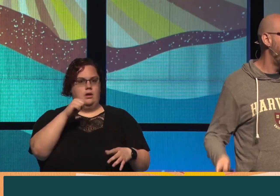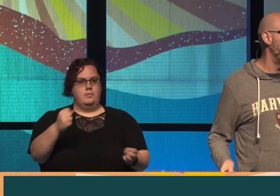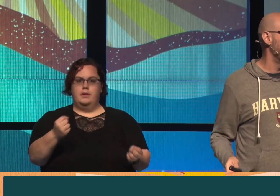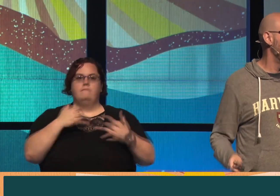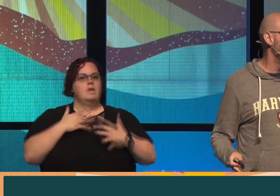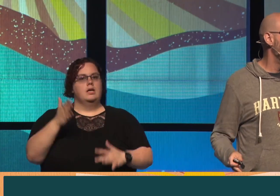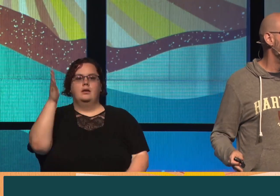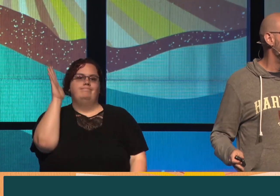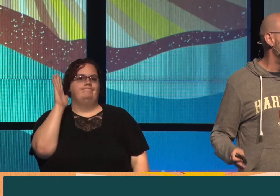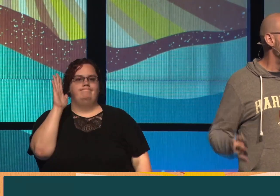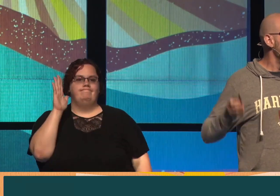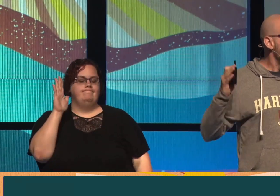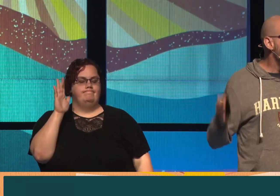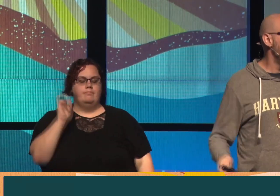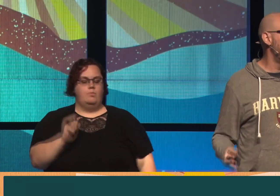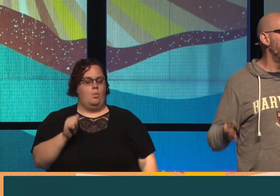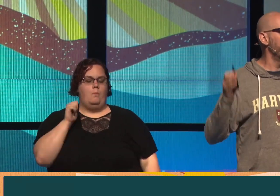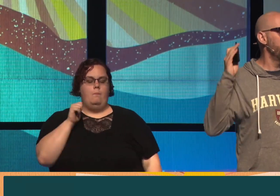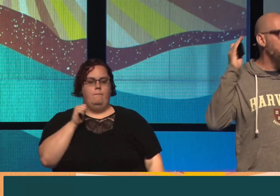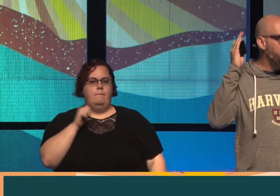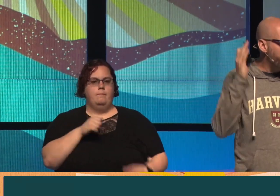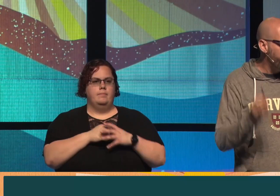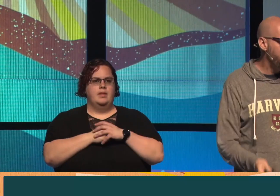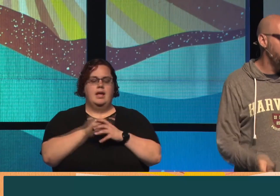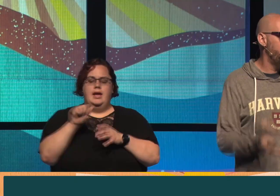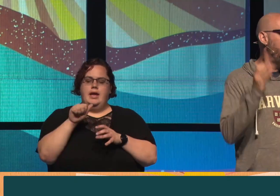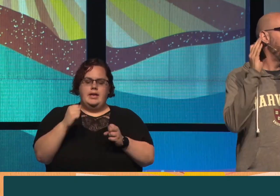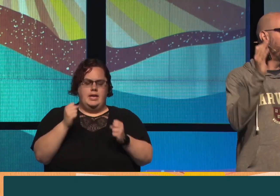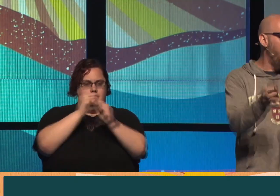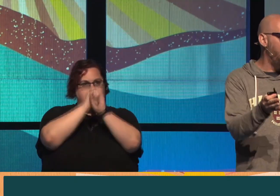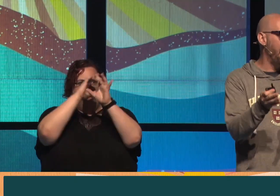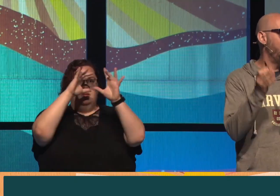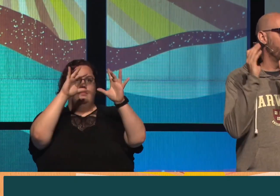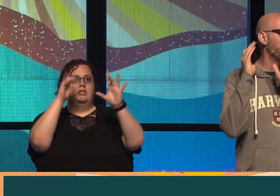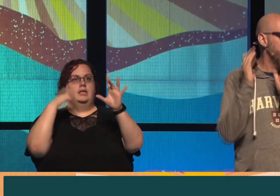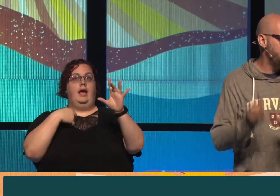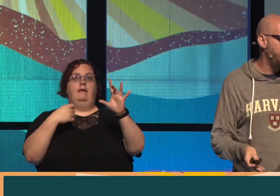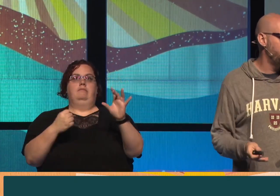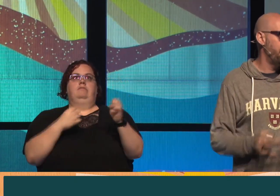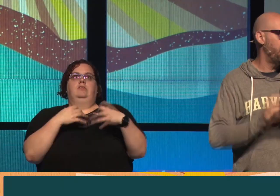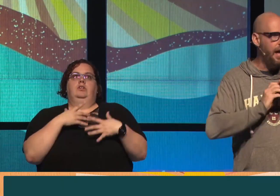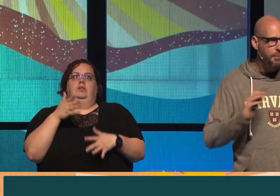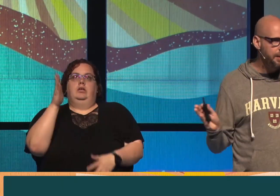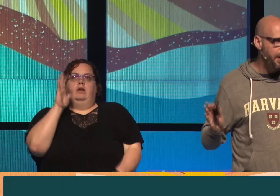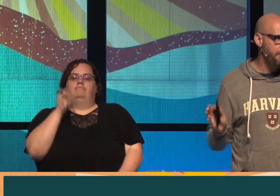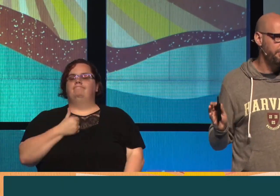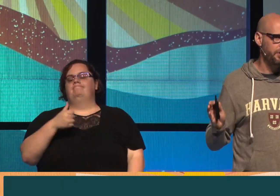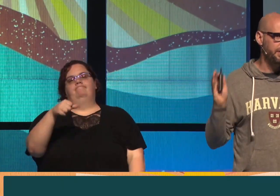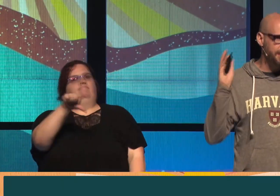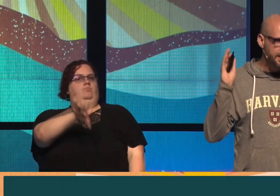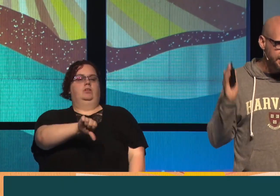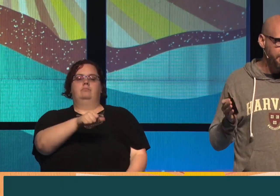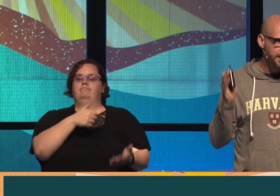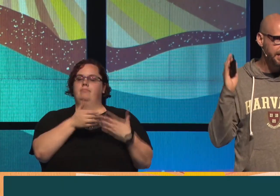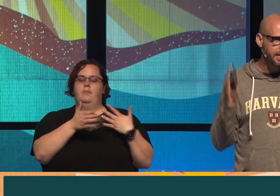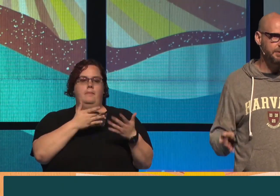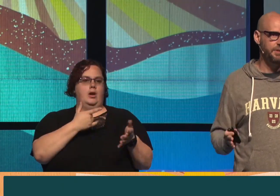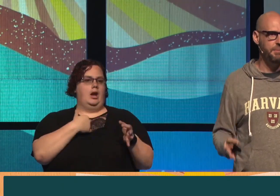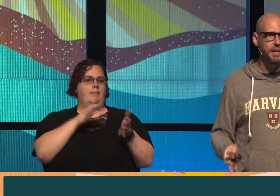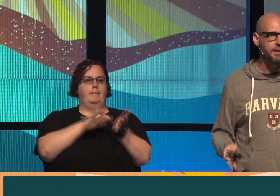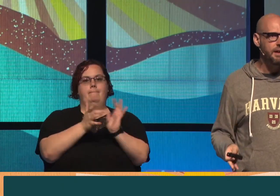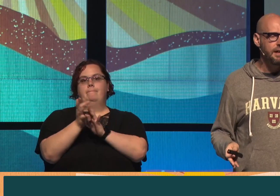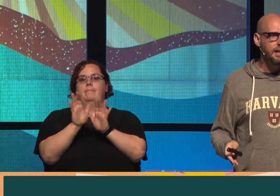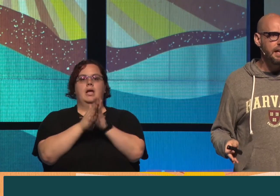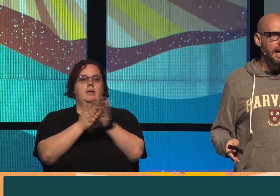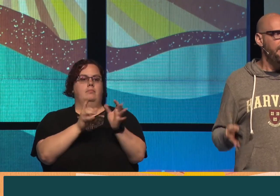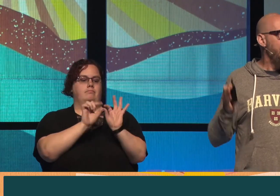afraid of God. And any image that puts me in fear of that God, I will reject, no matter how many Bible verses somebody can give